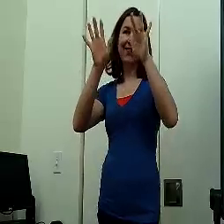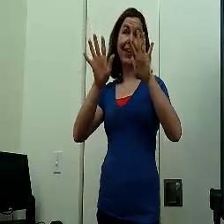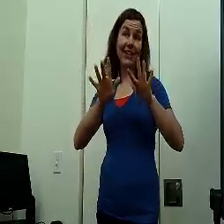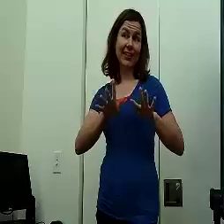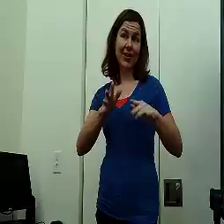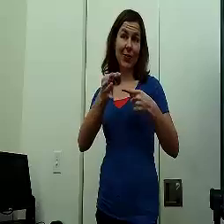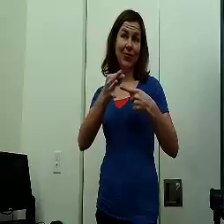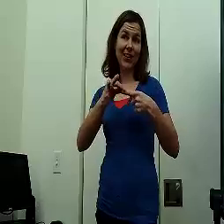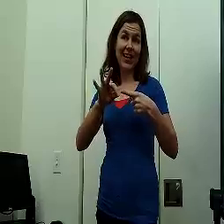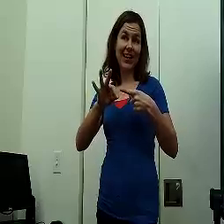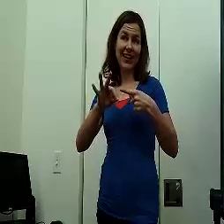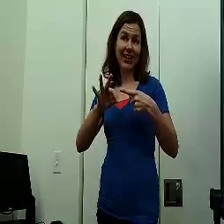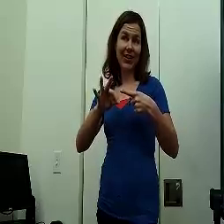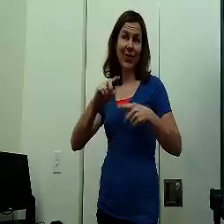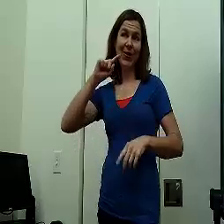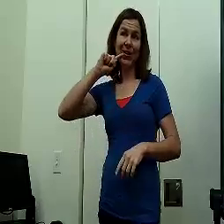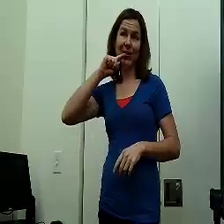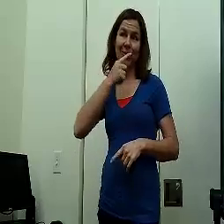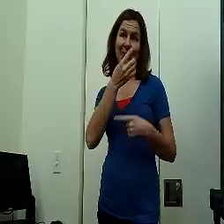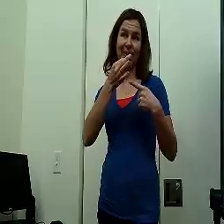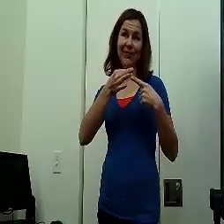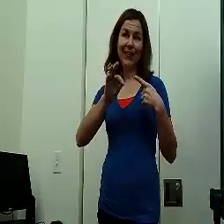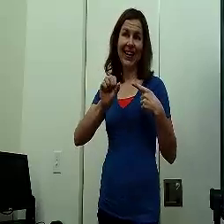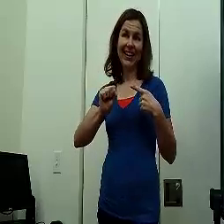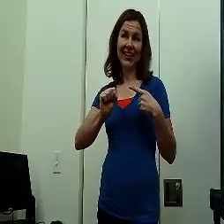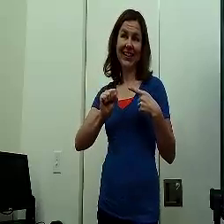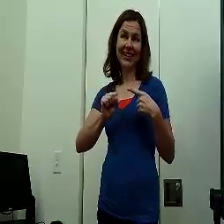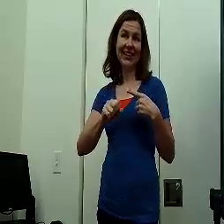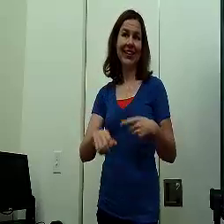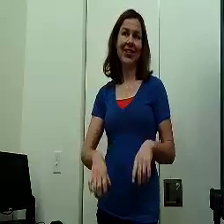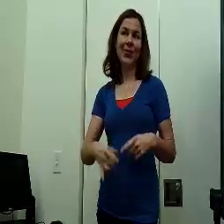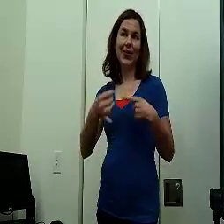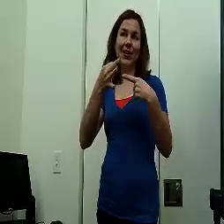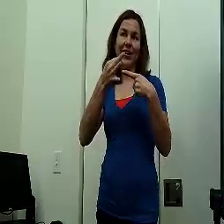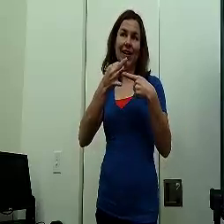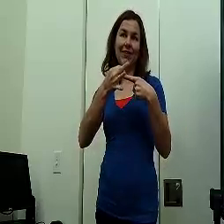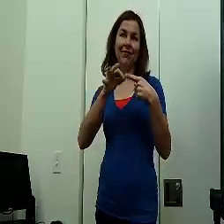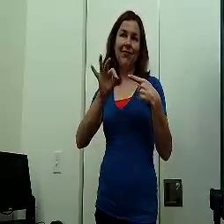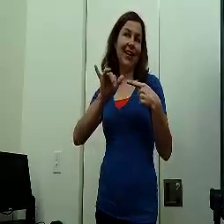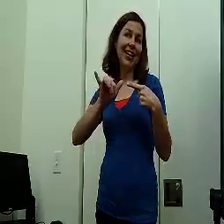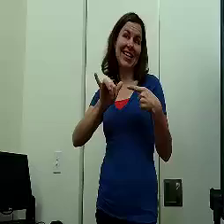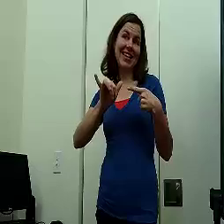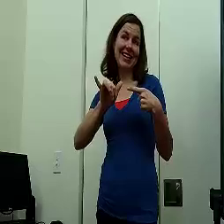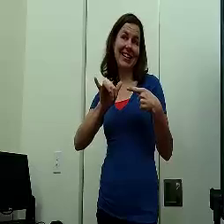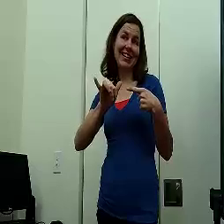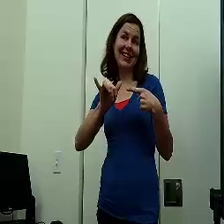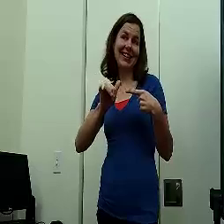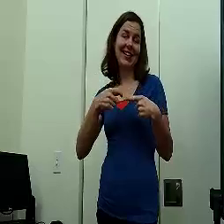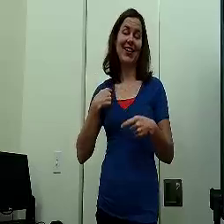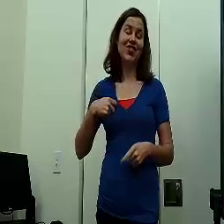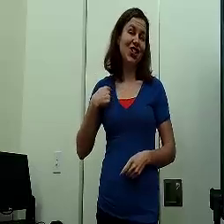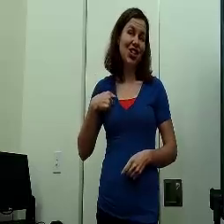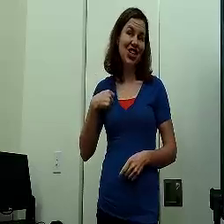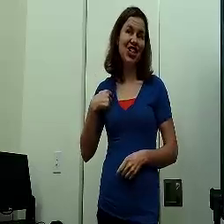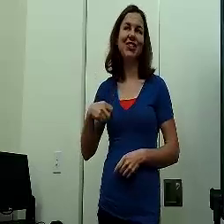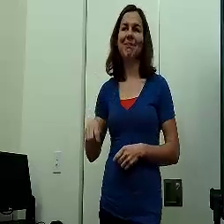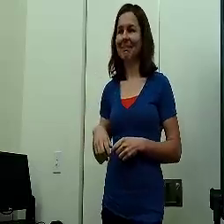a snowflake or corn flakes or flaky texture.